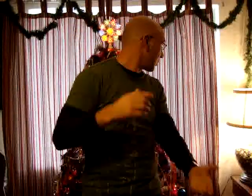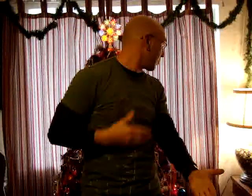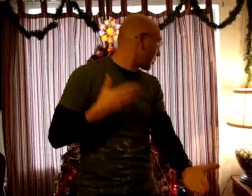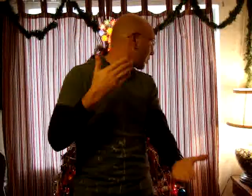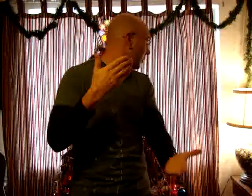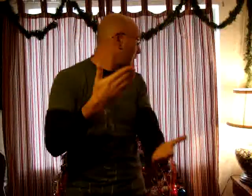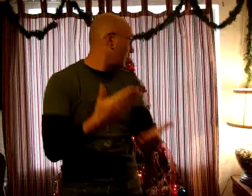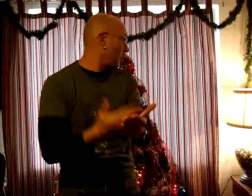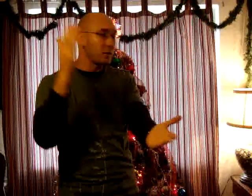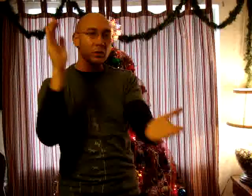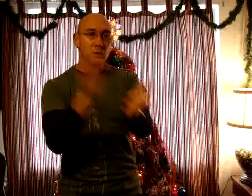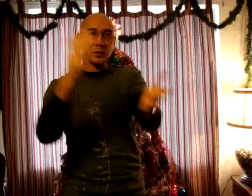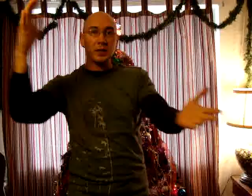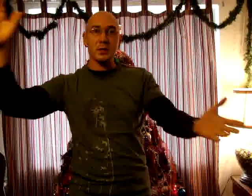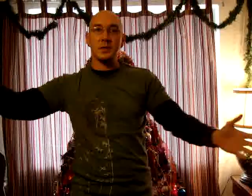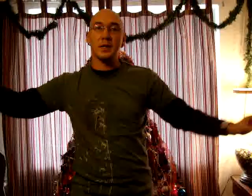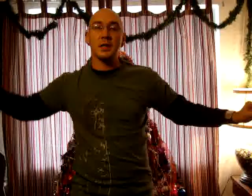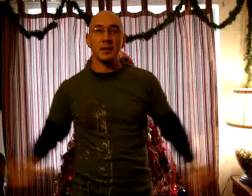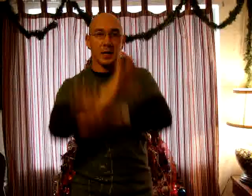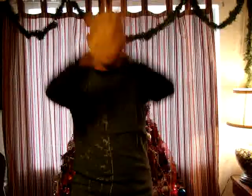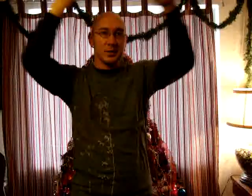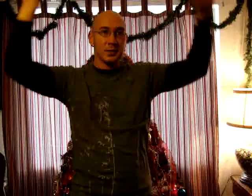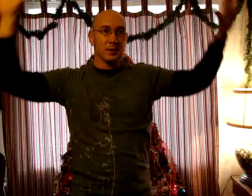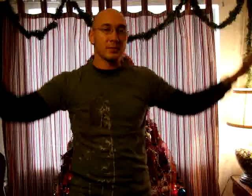the birth of the glorious light.